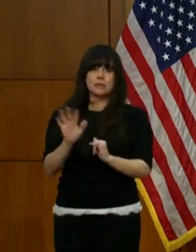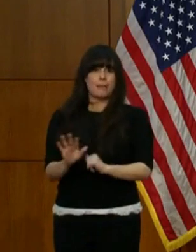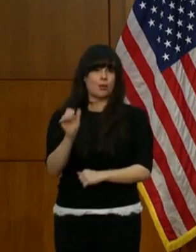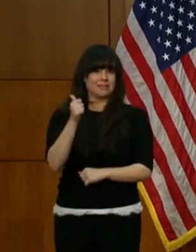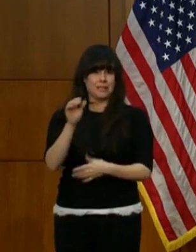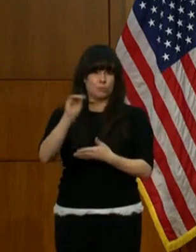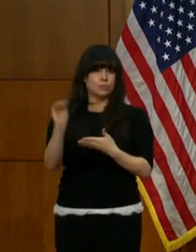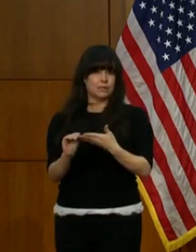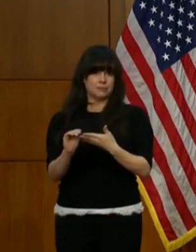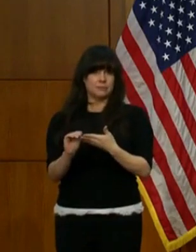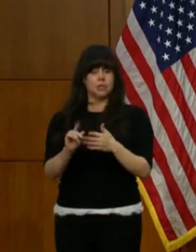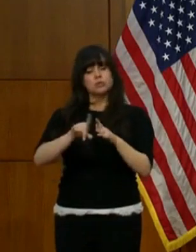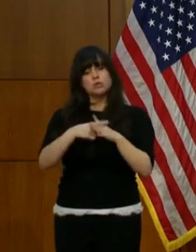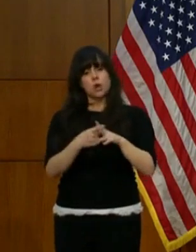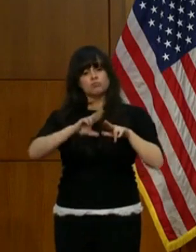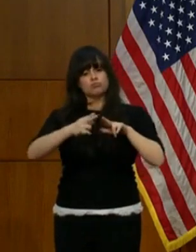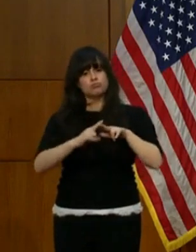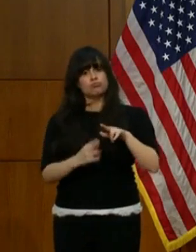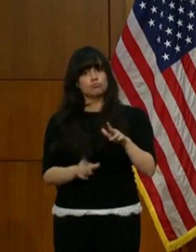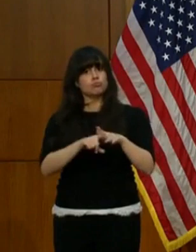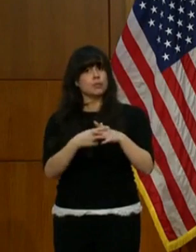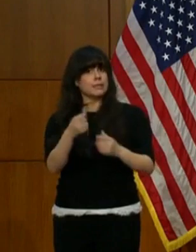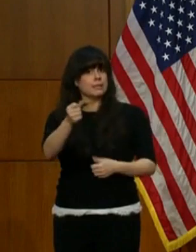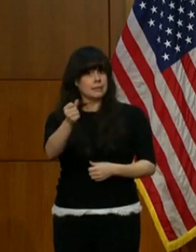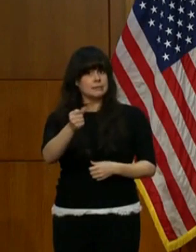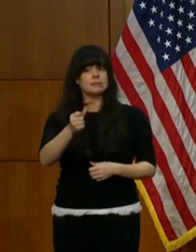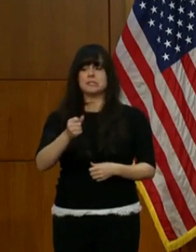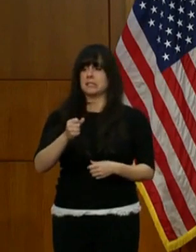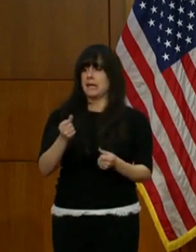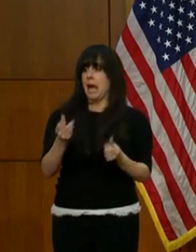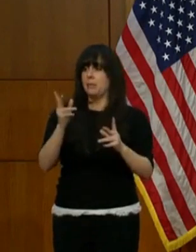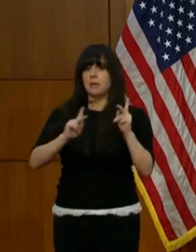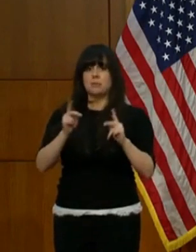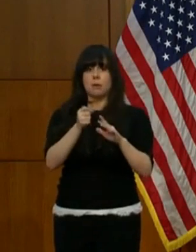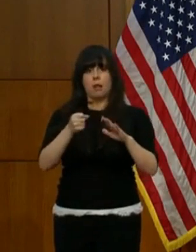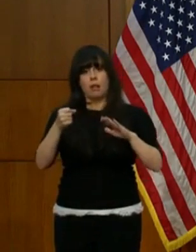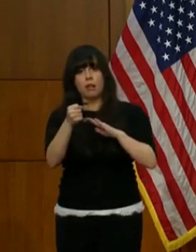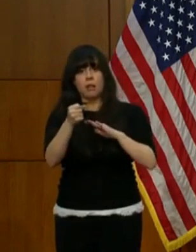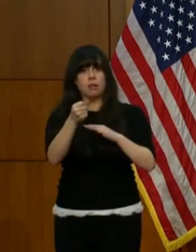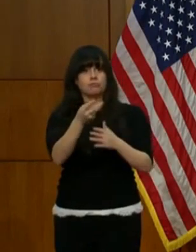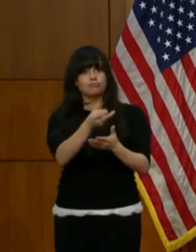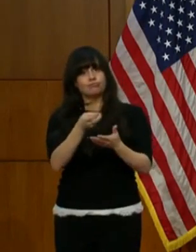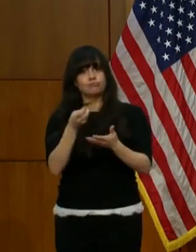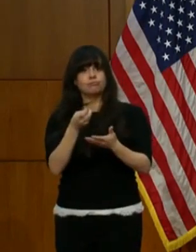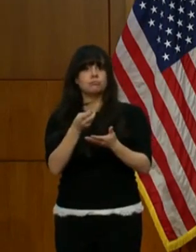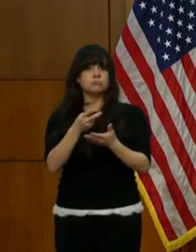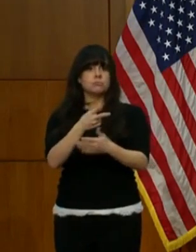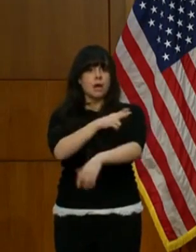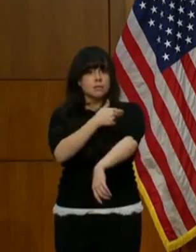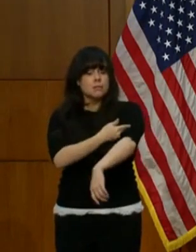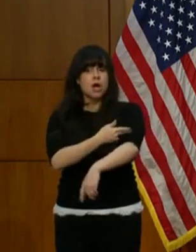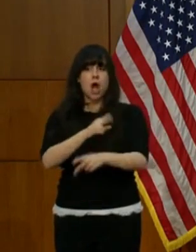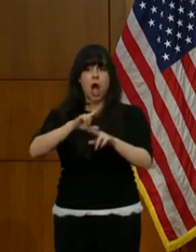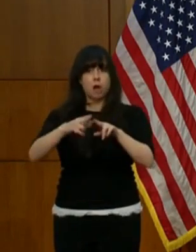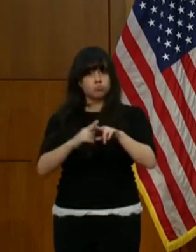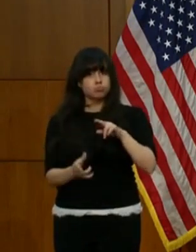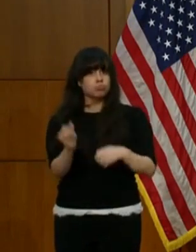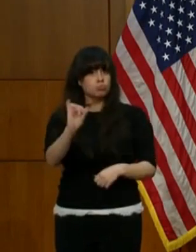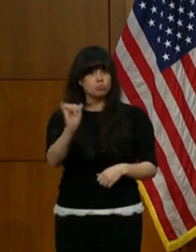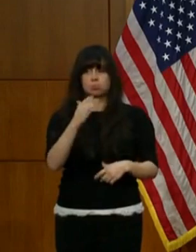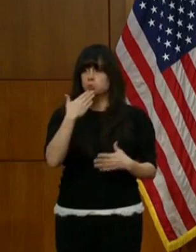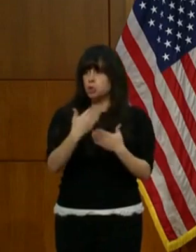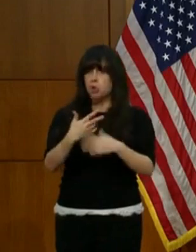10%. It's coming down. The number of hospitalizations are coming down. All this is good. Vaccinations are going up. But